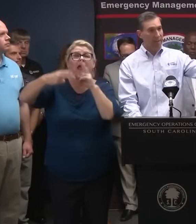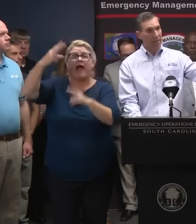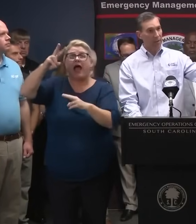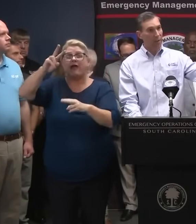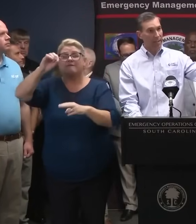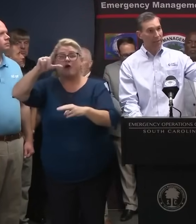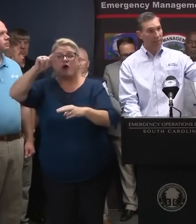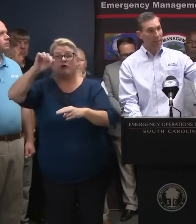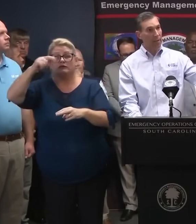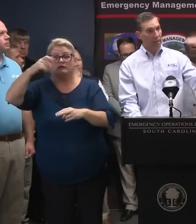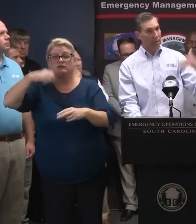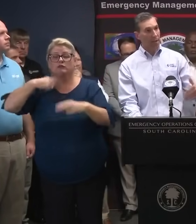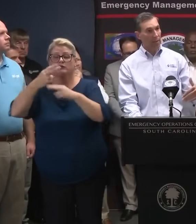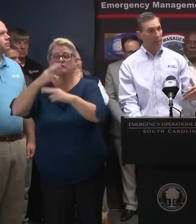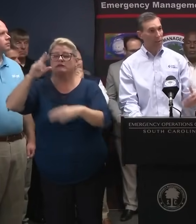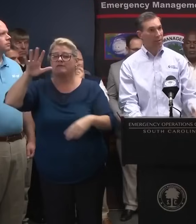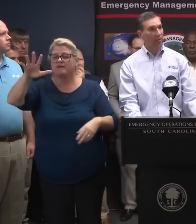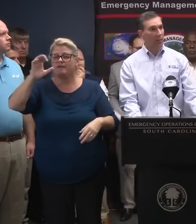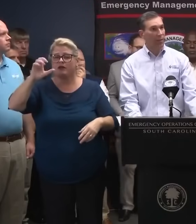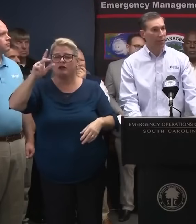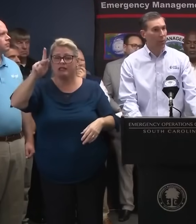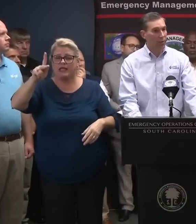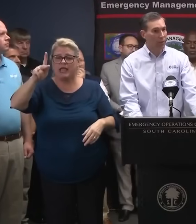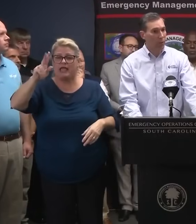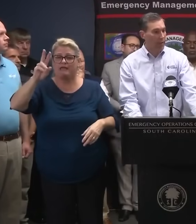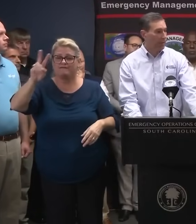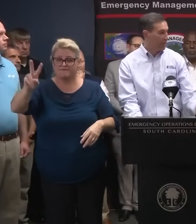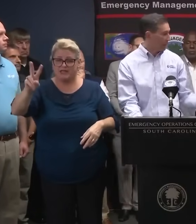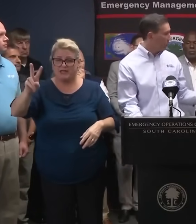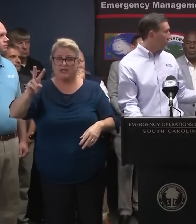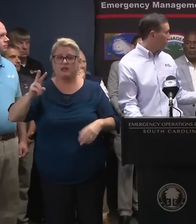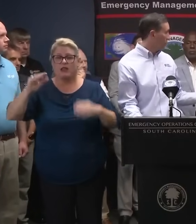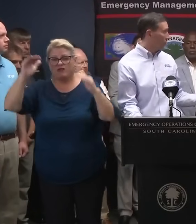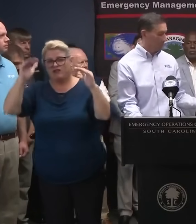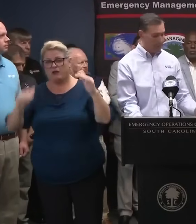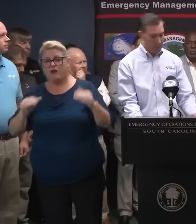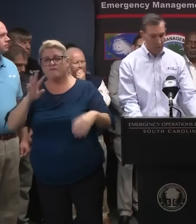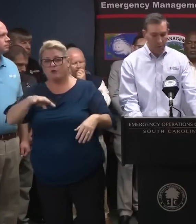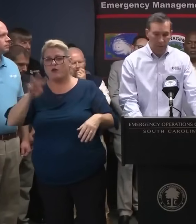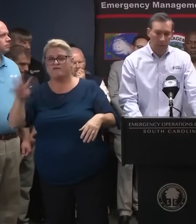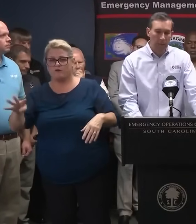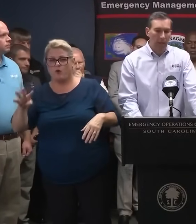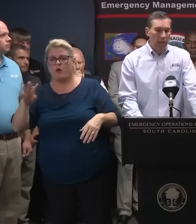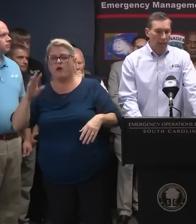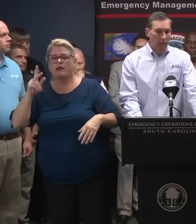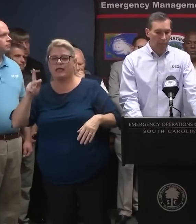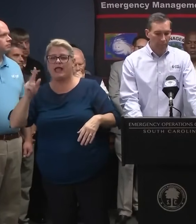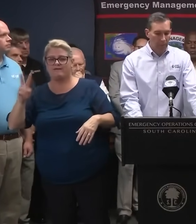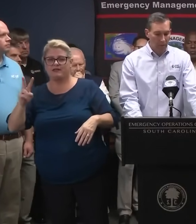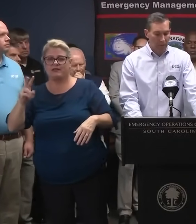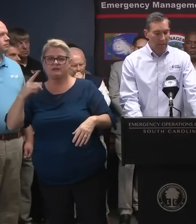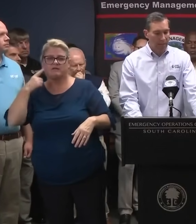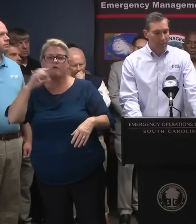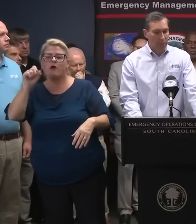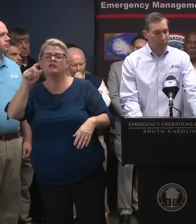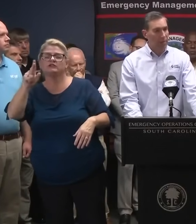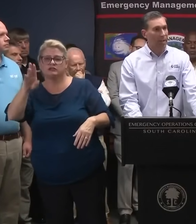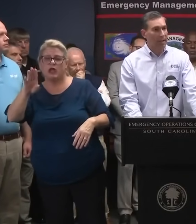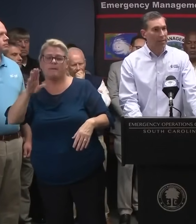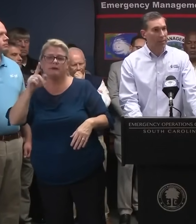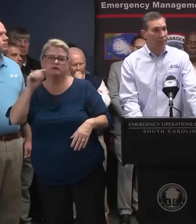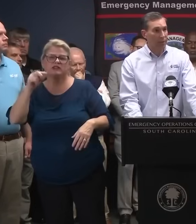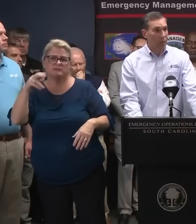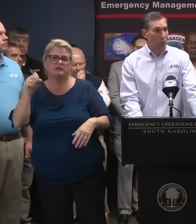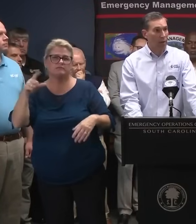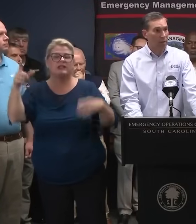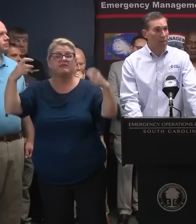up to 500 kV. At the lowest level, we have 44 kV that you called sub-transmission. Those highest voltage